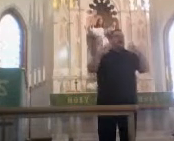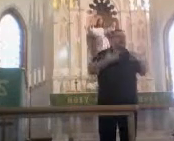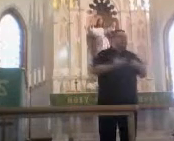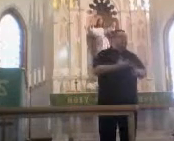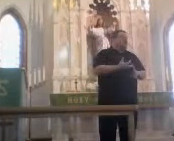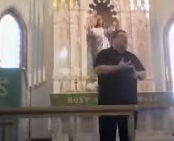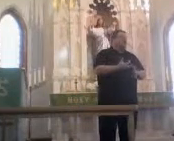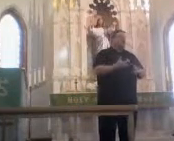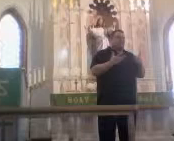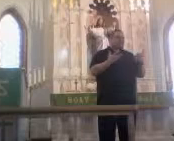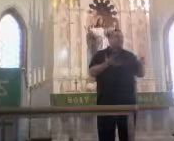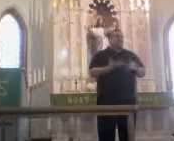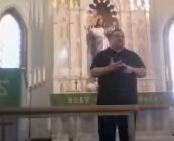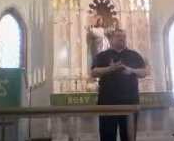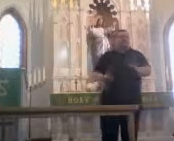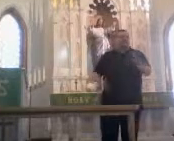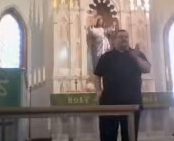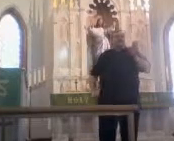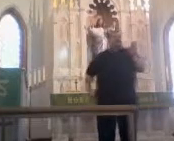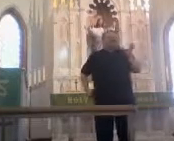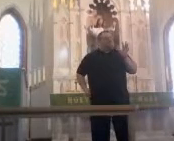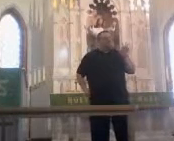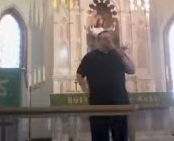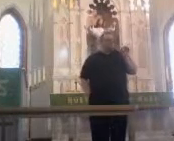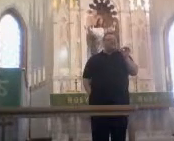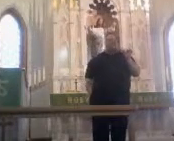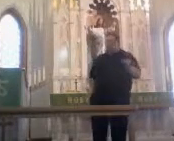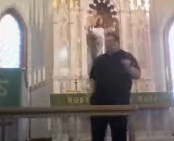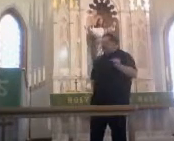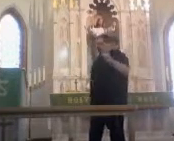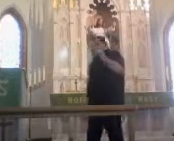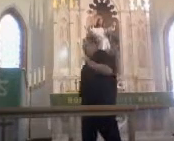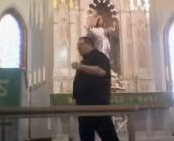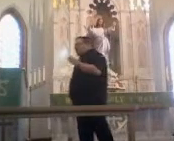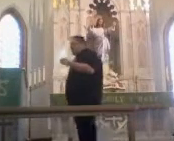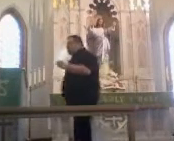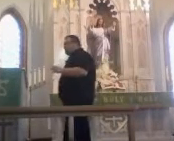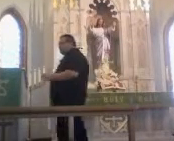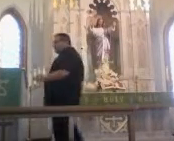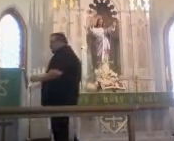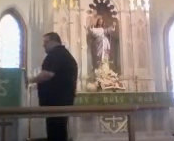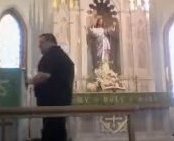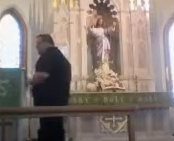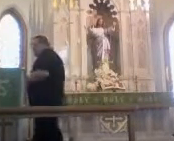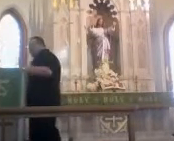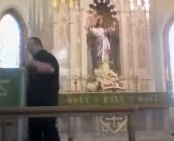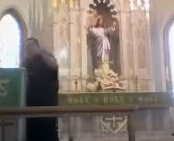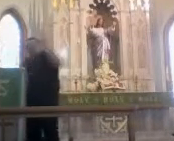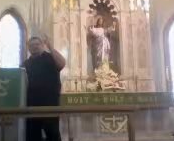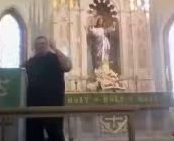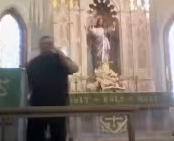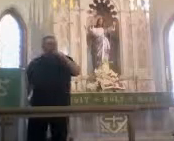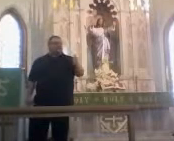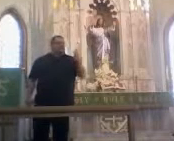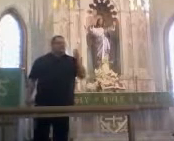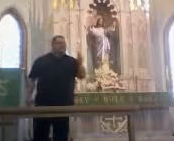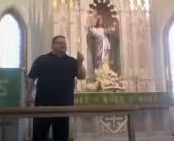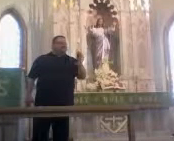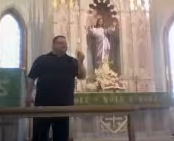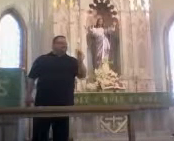God's sending rain, so the famine is over. But yet the worst day ever for Elijah, how is this the worst day ever? Enter our reading. Enter